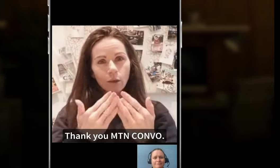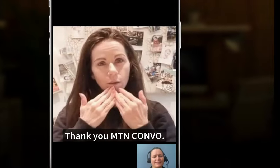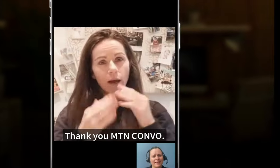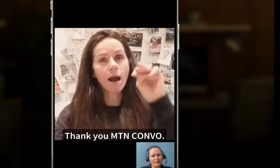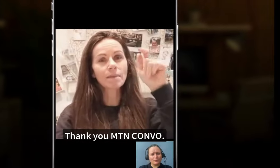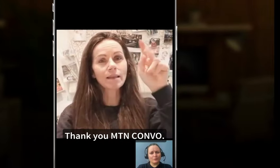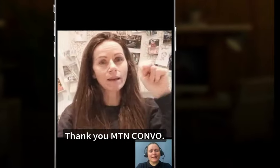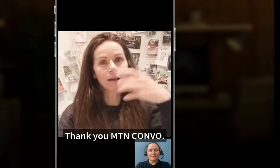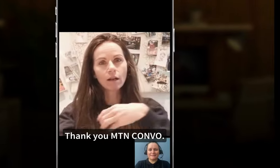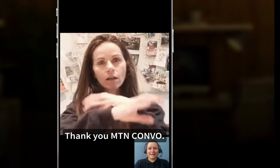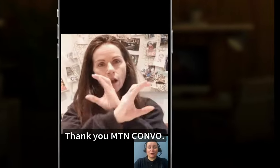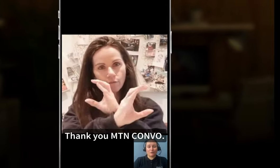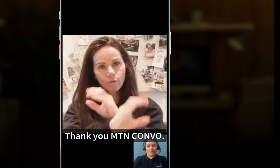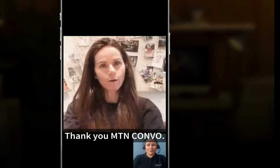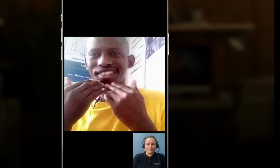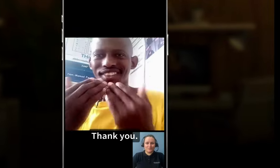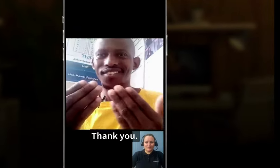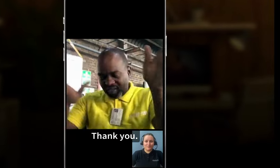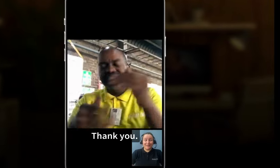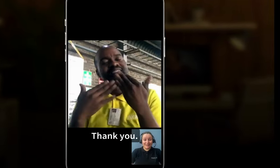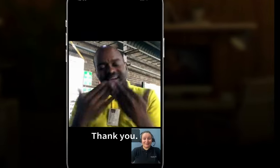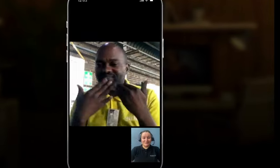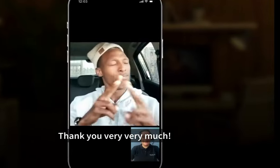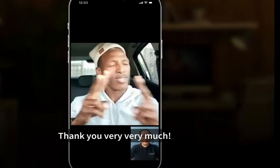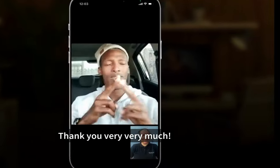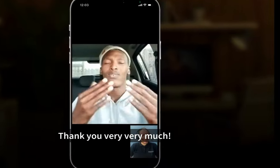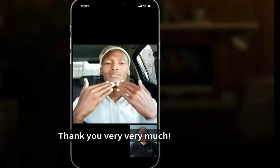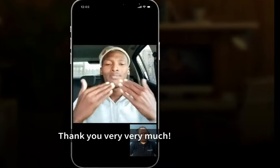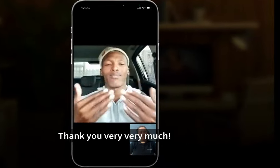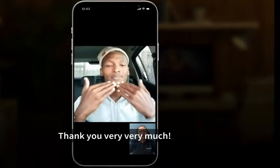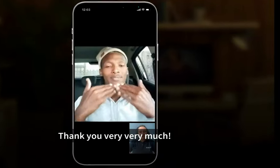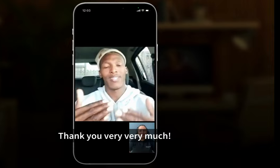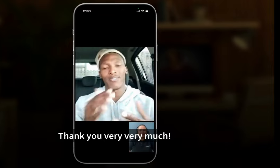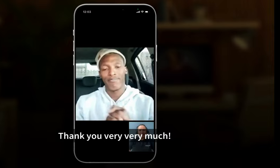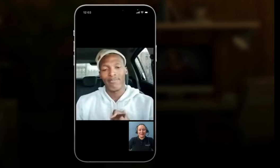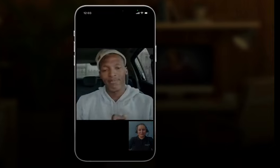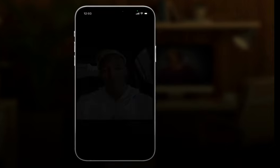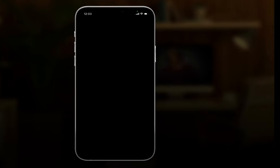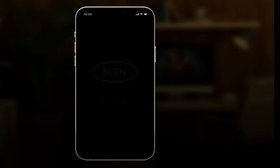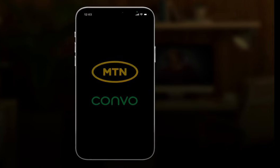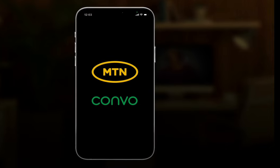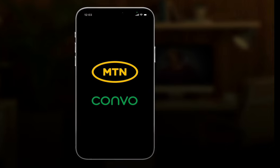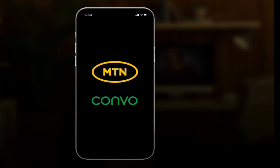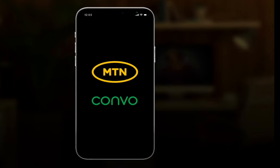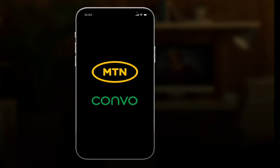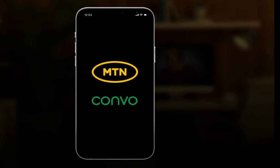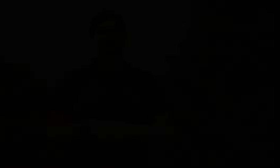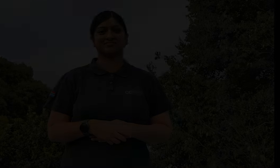Thank you, MTN Convo. Thank you. Thank you very, very much.